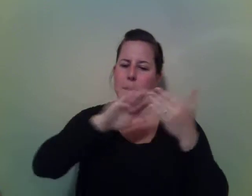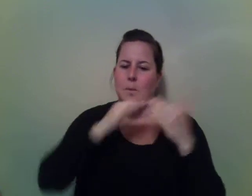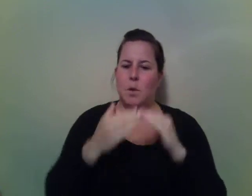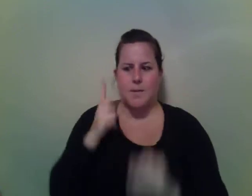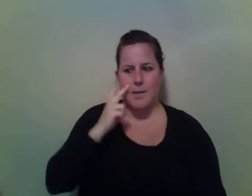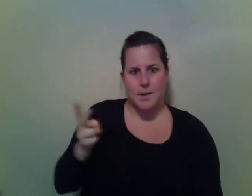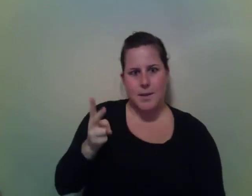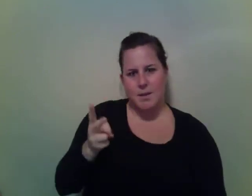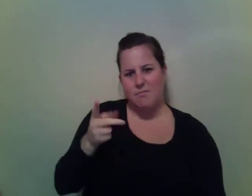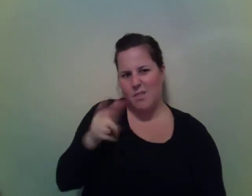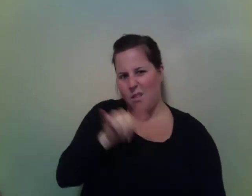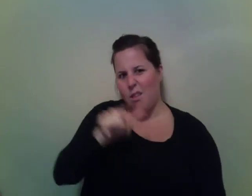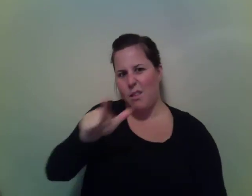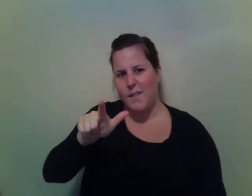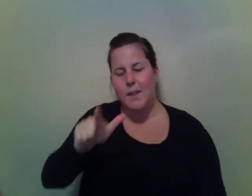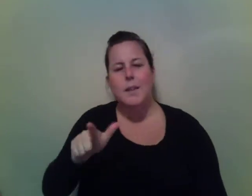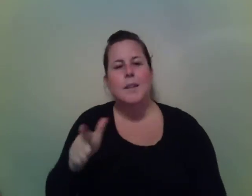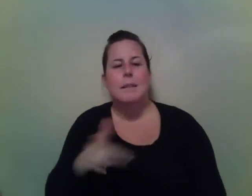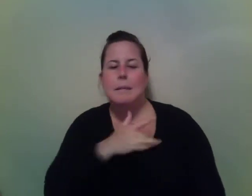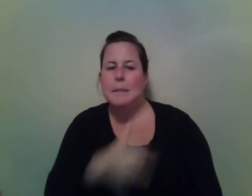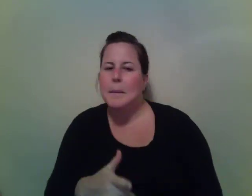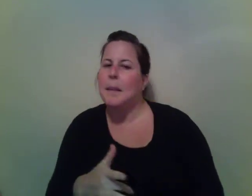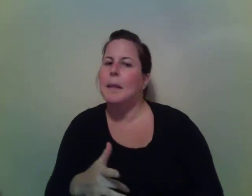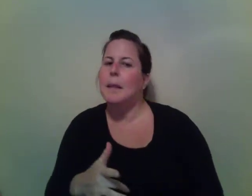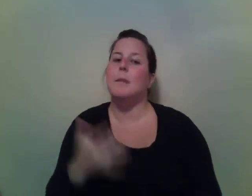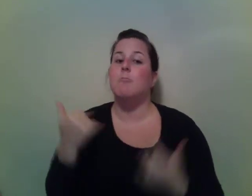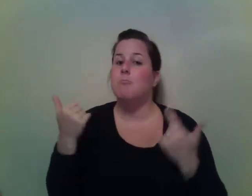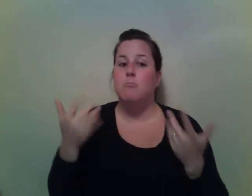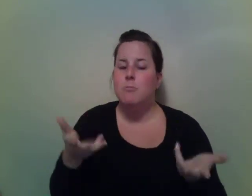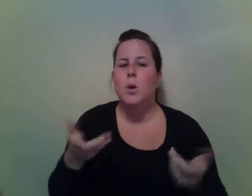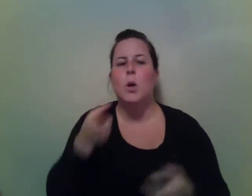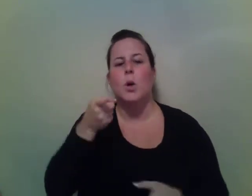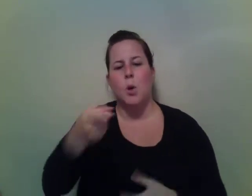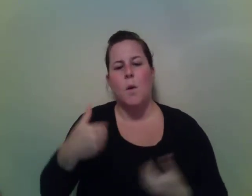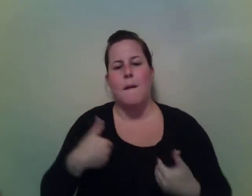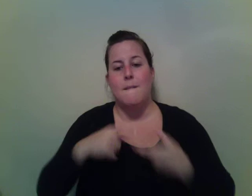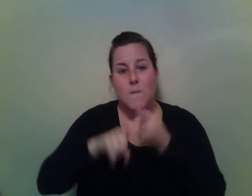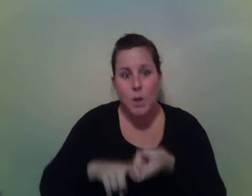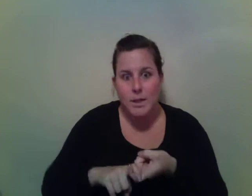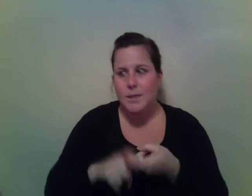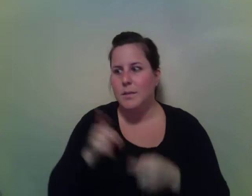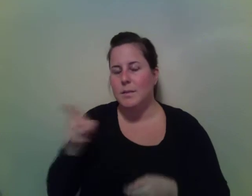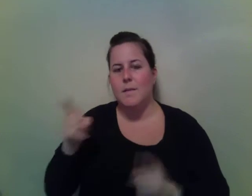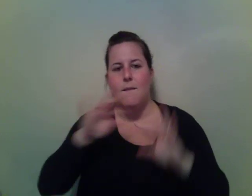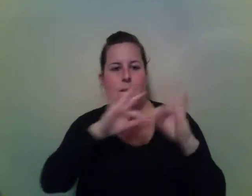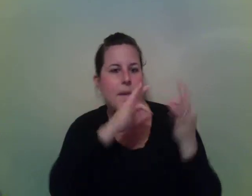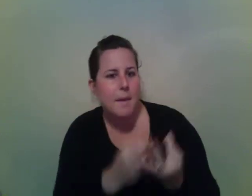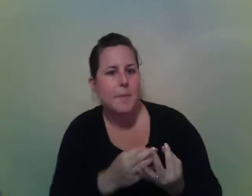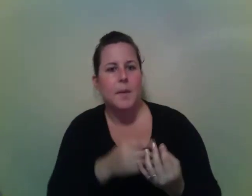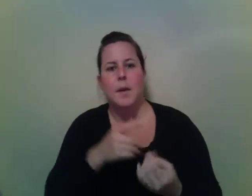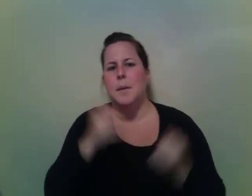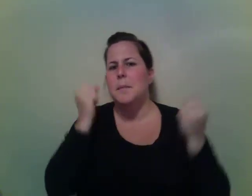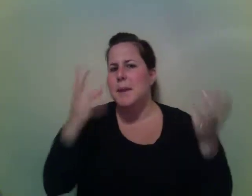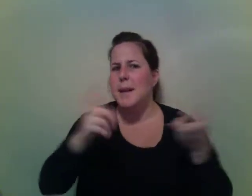people in Young Living is more often than not, you have friends and family members, multiple friends and family members